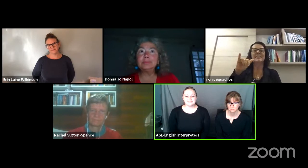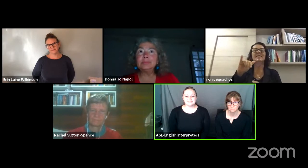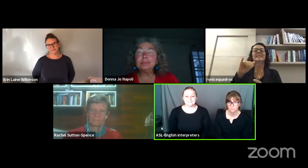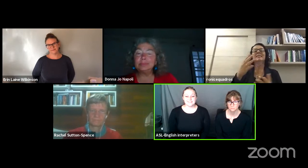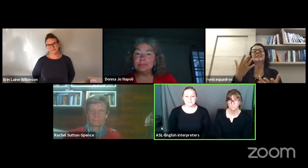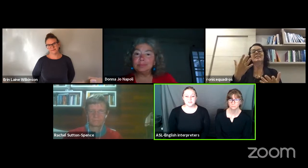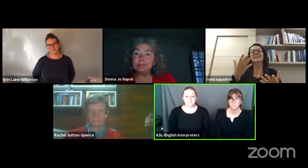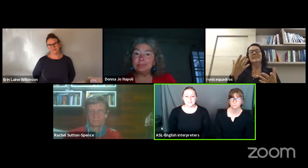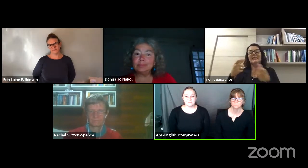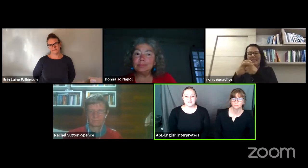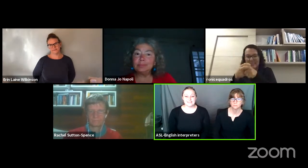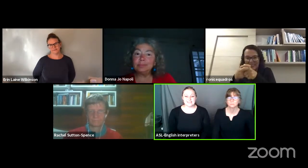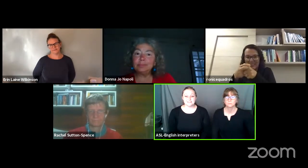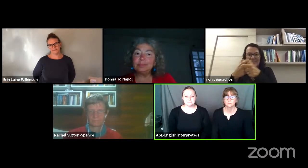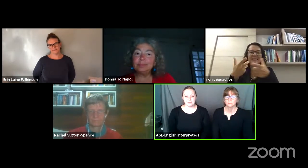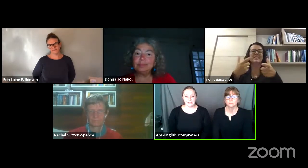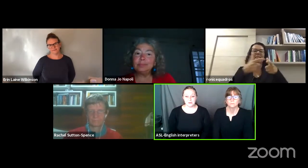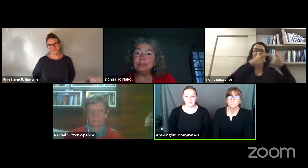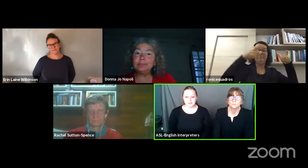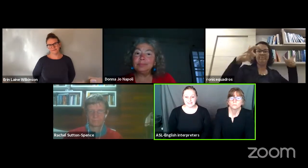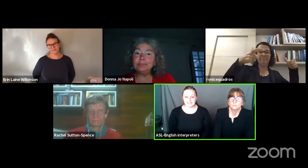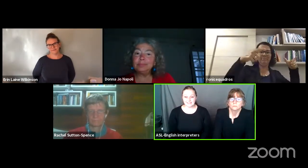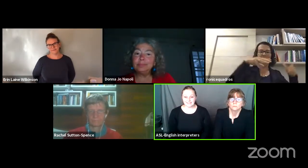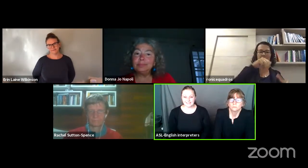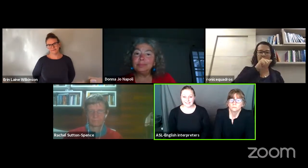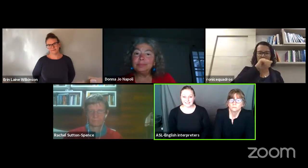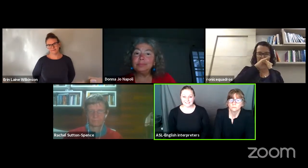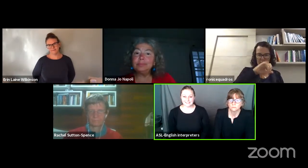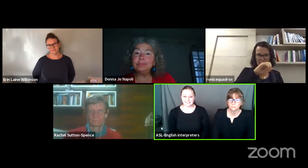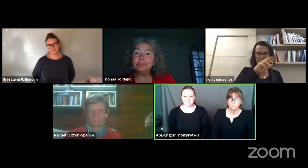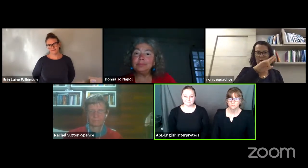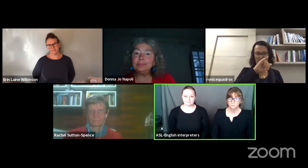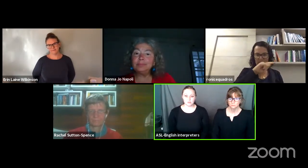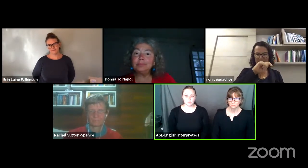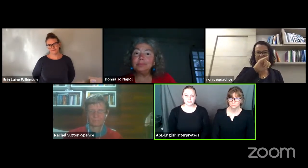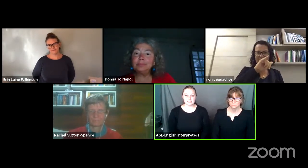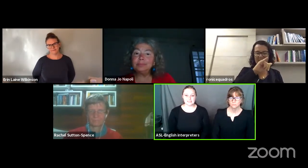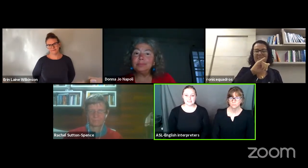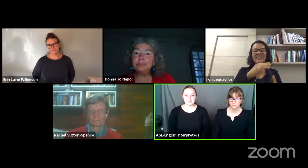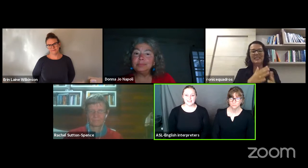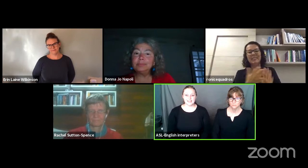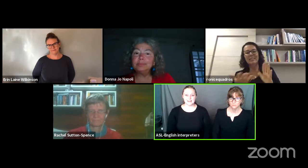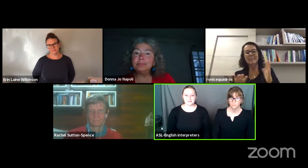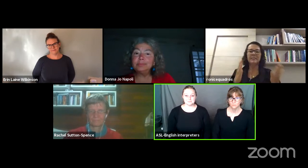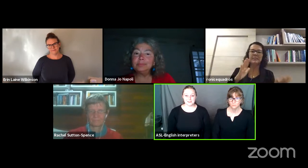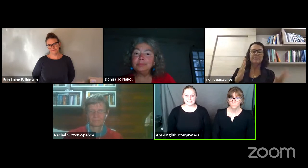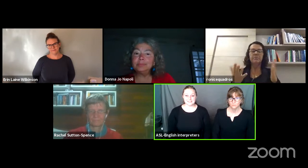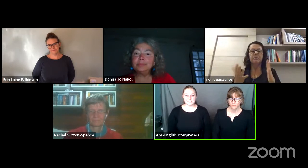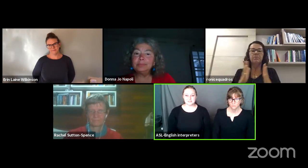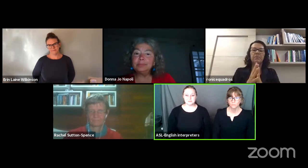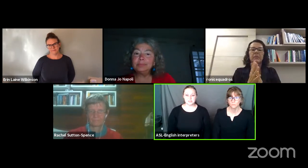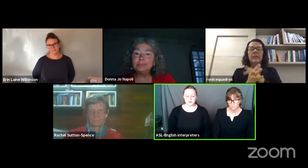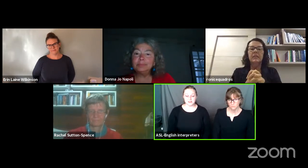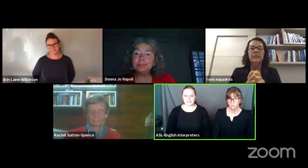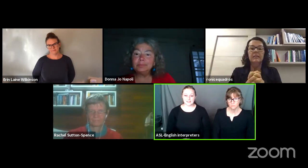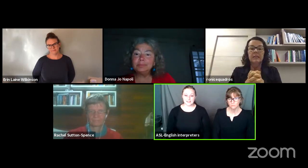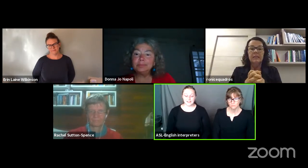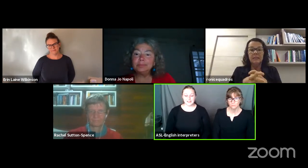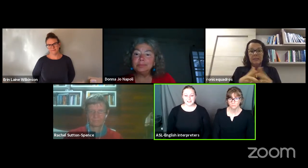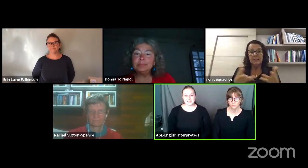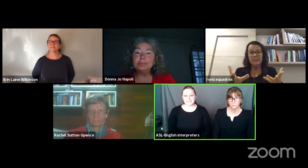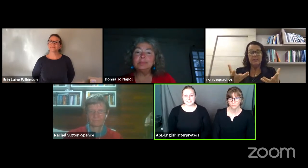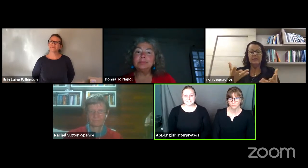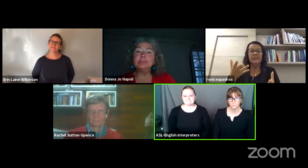When you think about the idea of minority, it's usually in comparison to